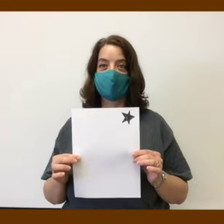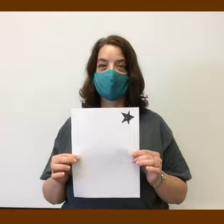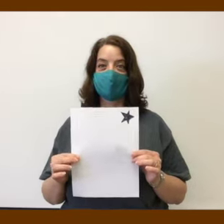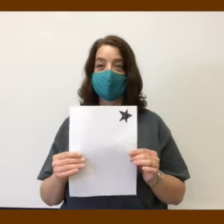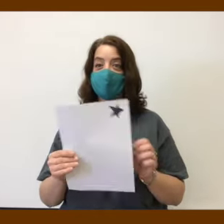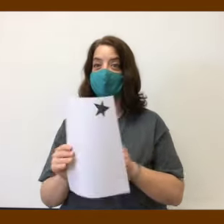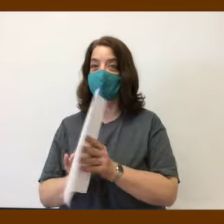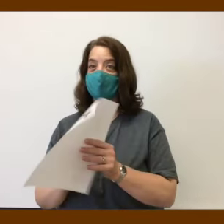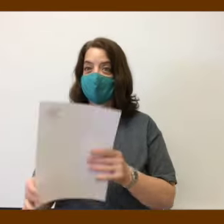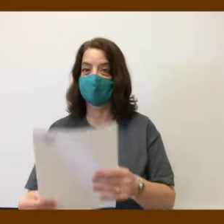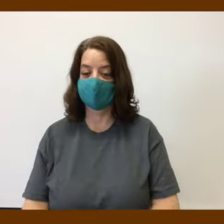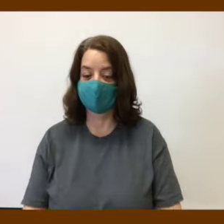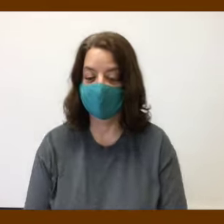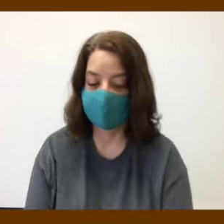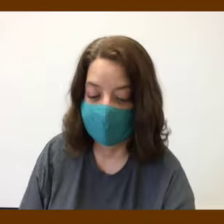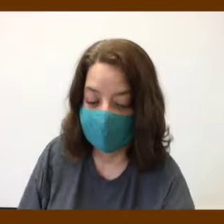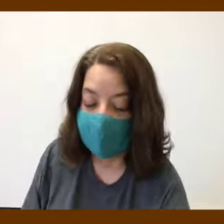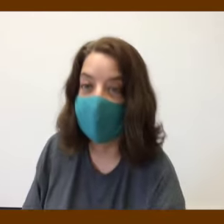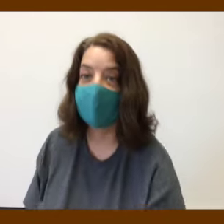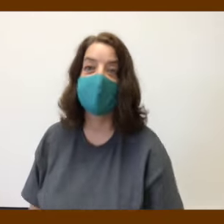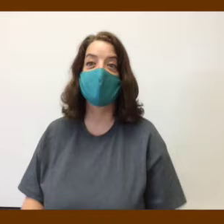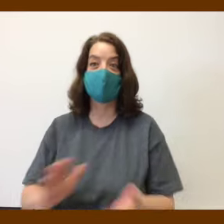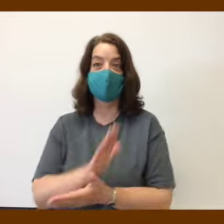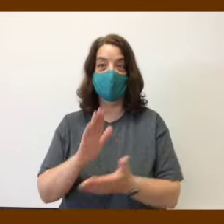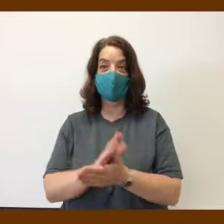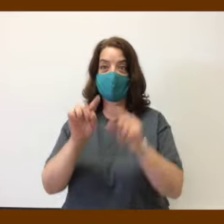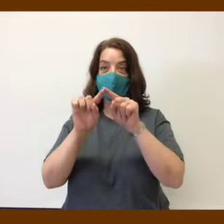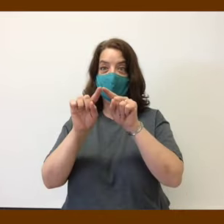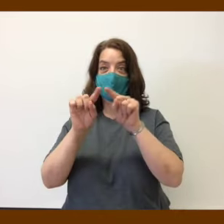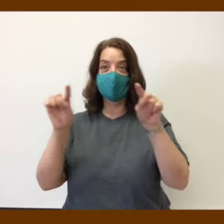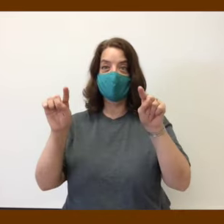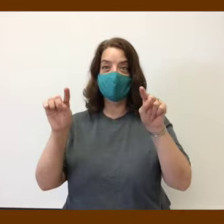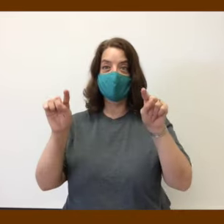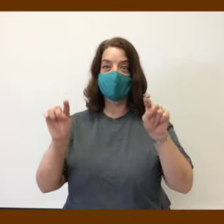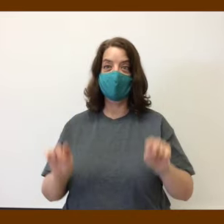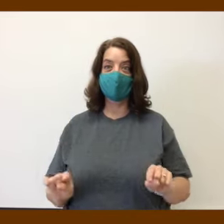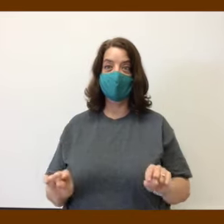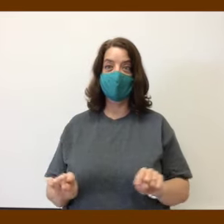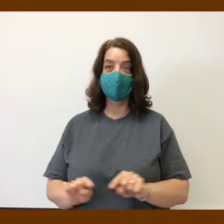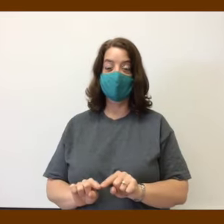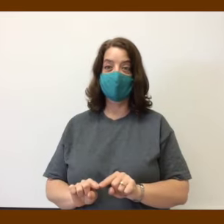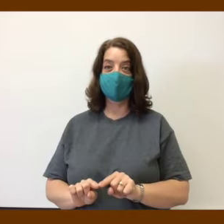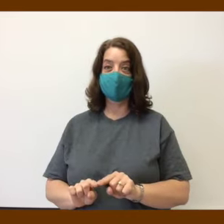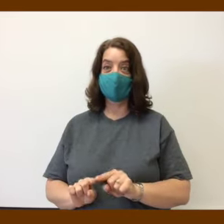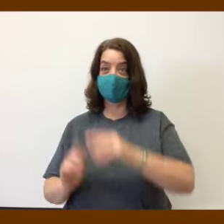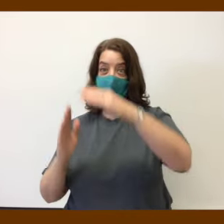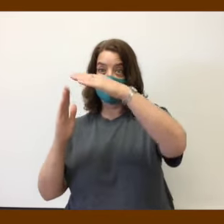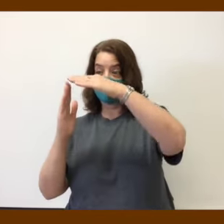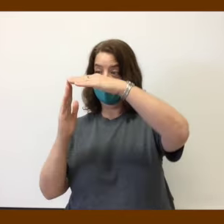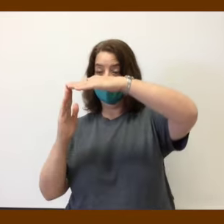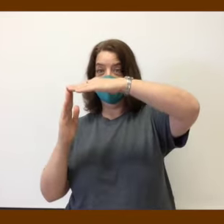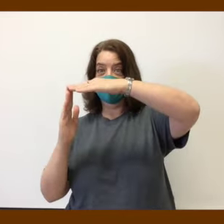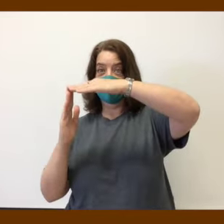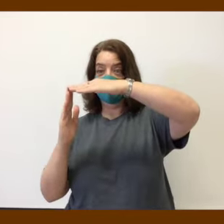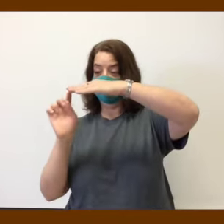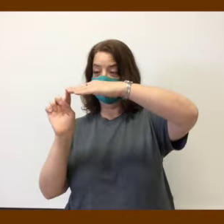of paper. Then I have to turn it over when I set it down, right? So I talk about the paper, draw the shape of it, and then